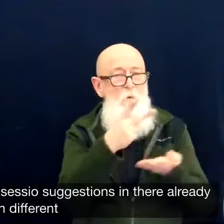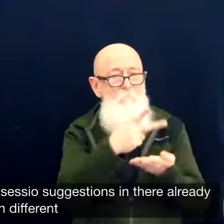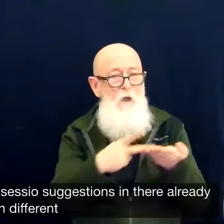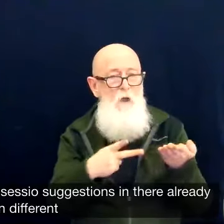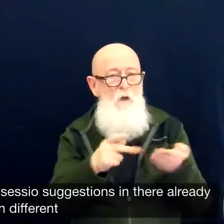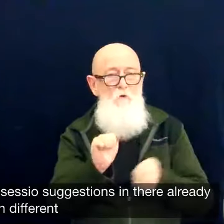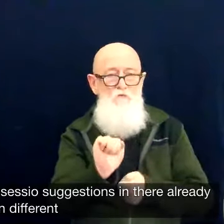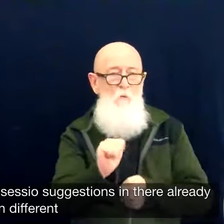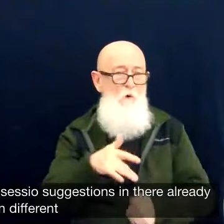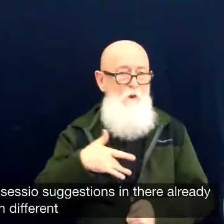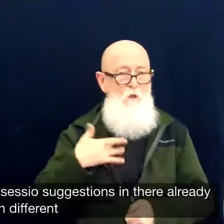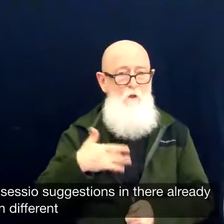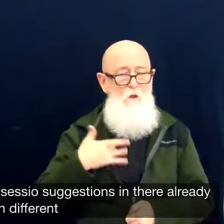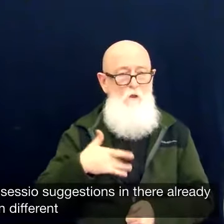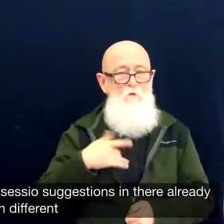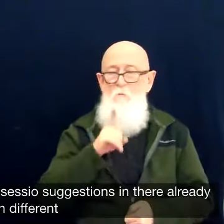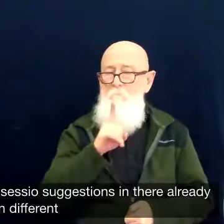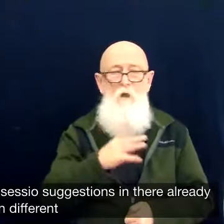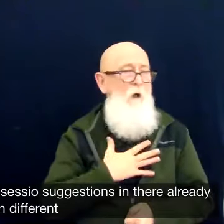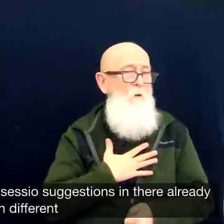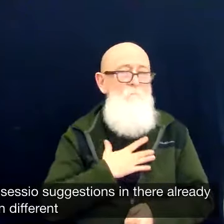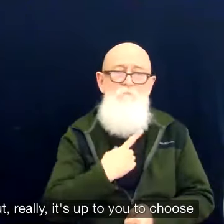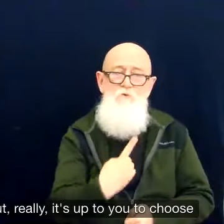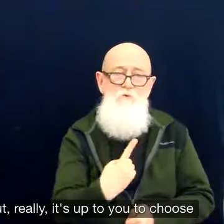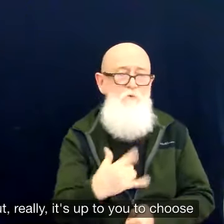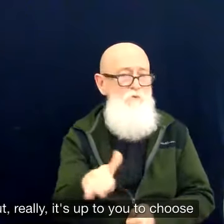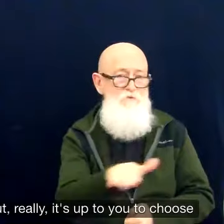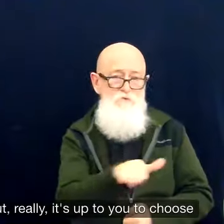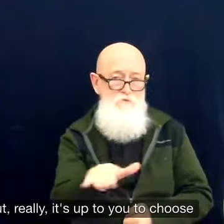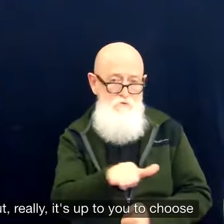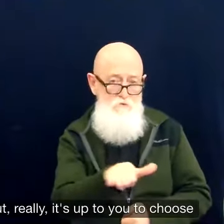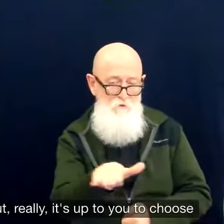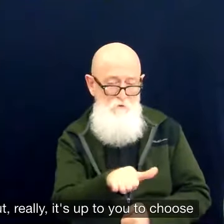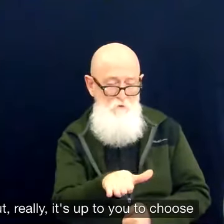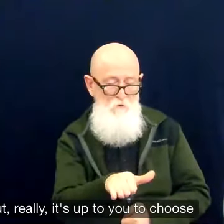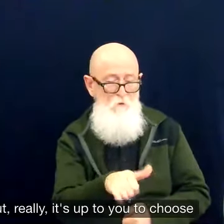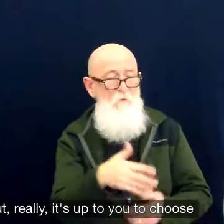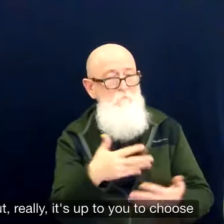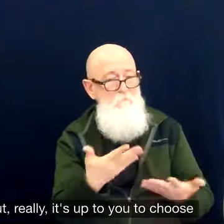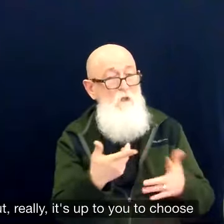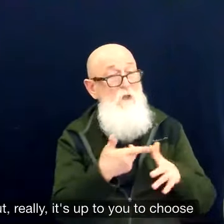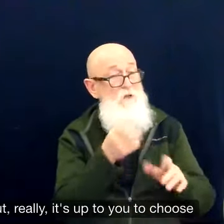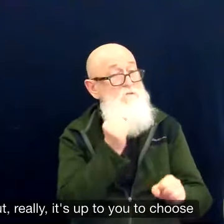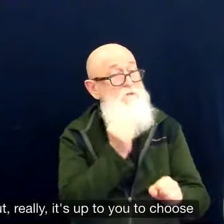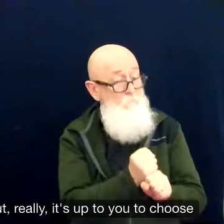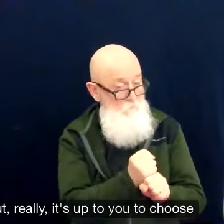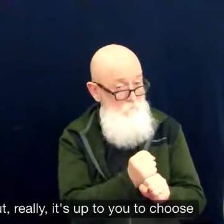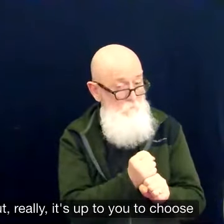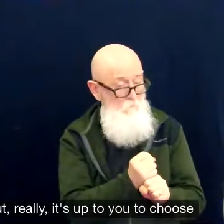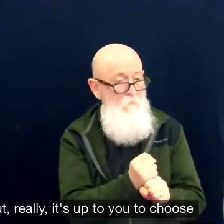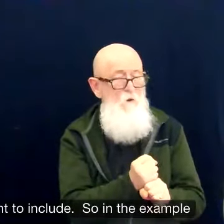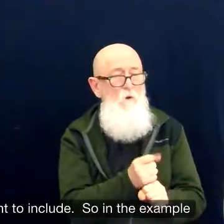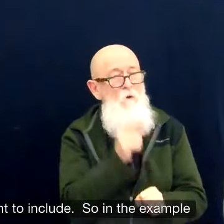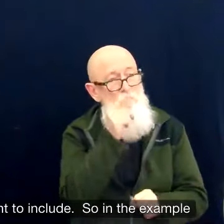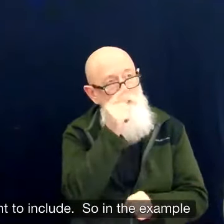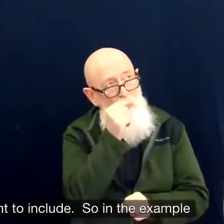really it's up to you to choose which aspects you want to include. So in the example that I sent you, you can